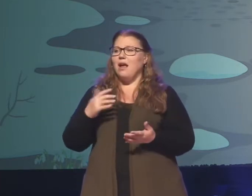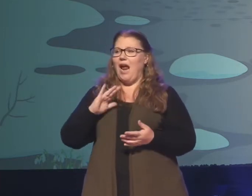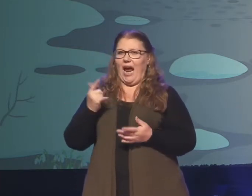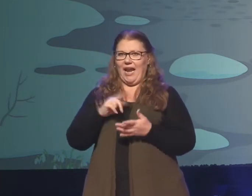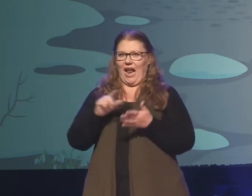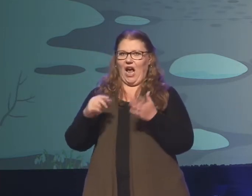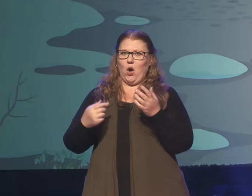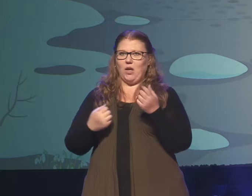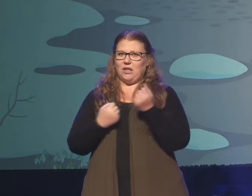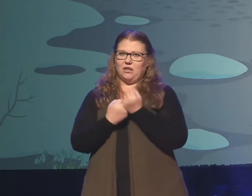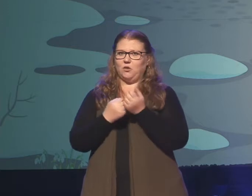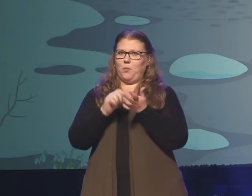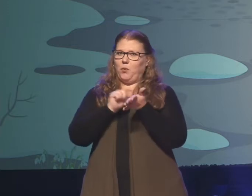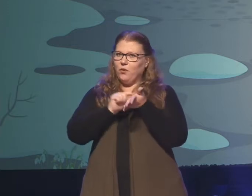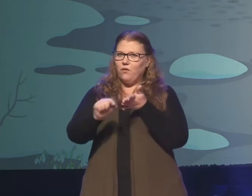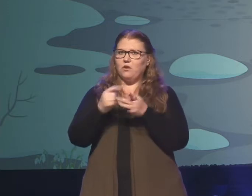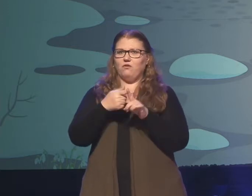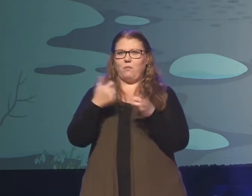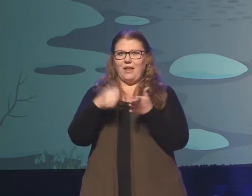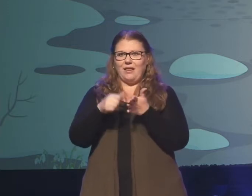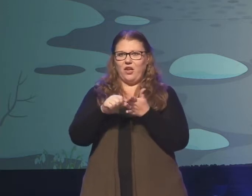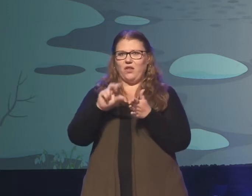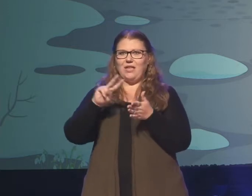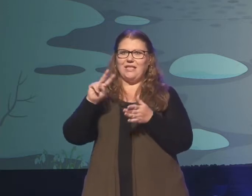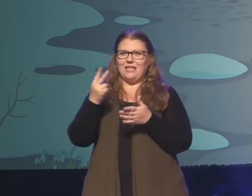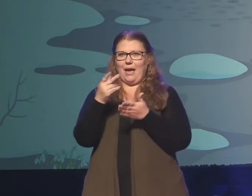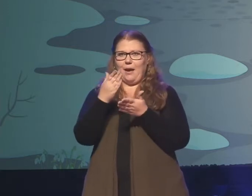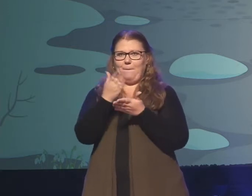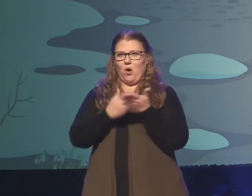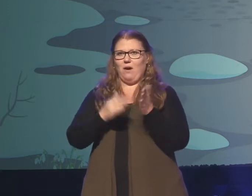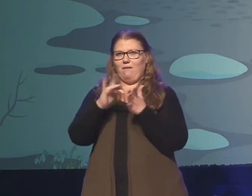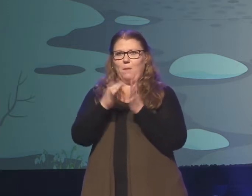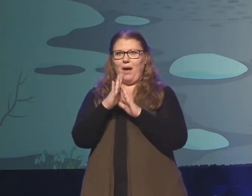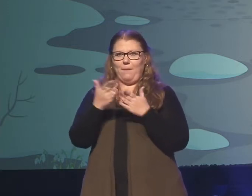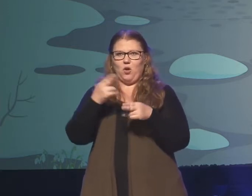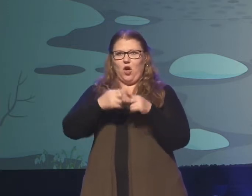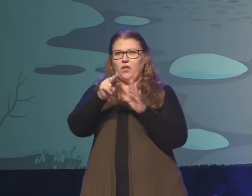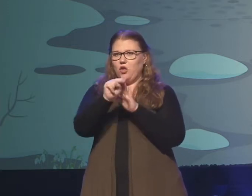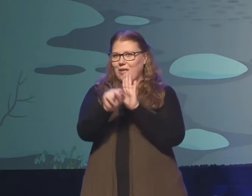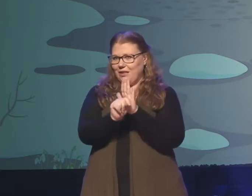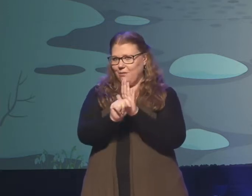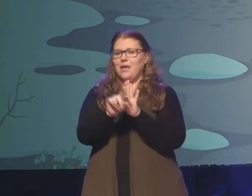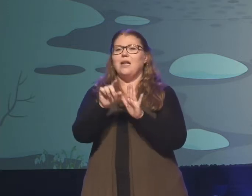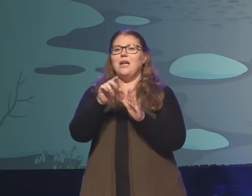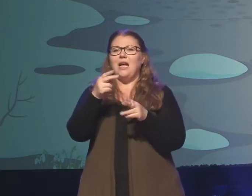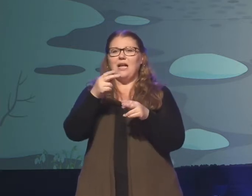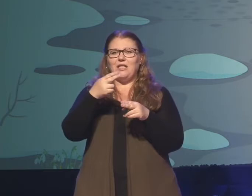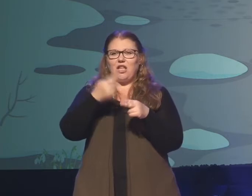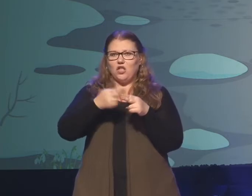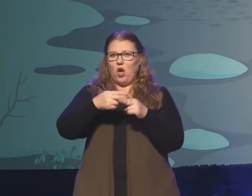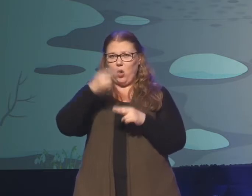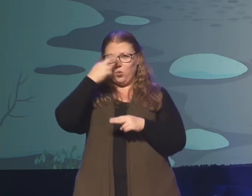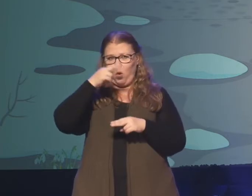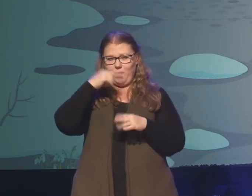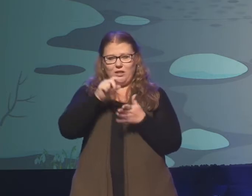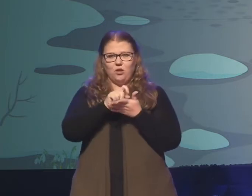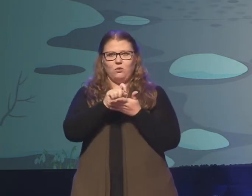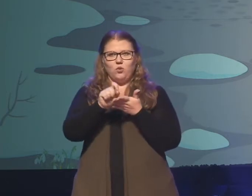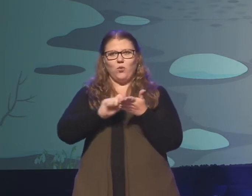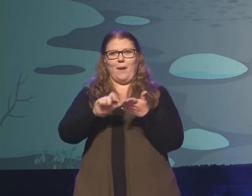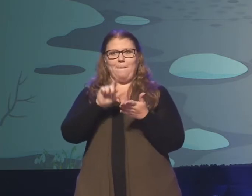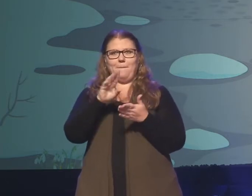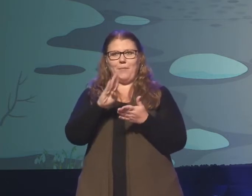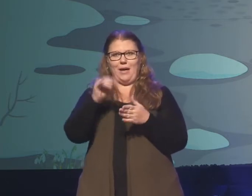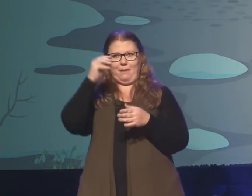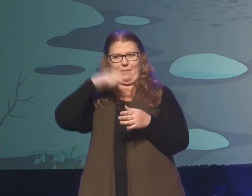verse for this comes from this letter in the second part of the Bible called the New Testament. It's a letter called Romans. It was written by a guy named Paul.